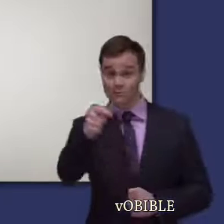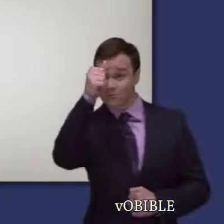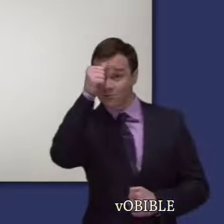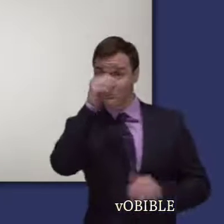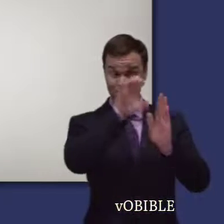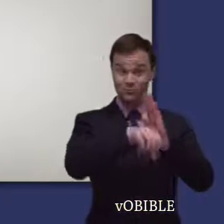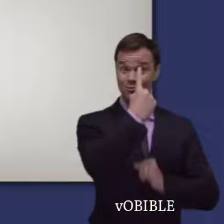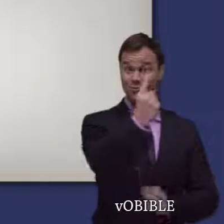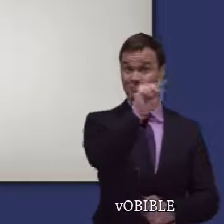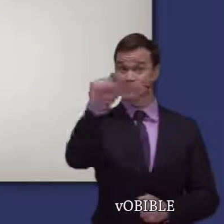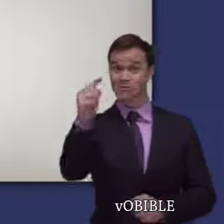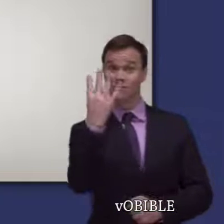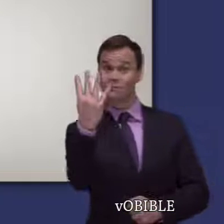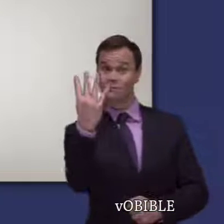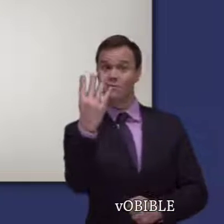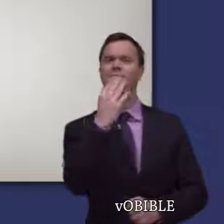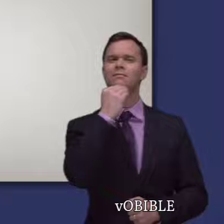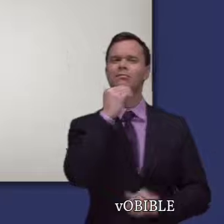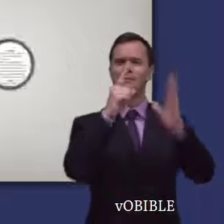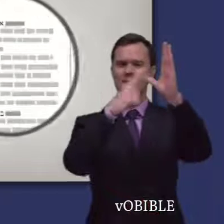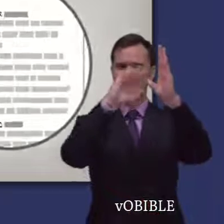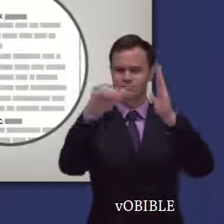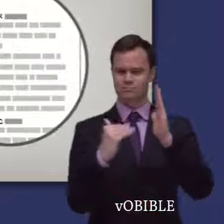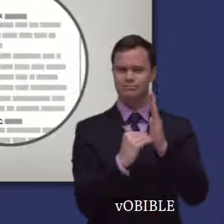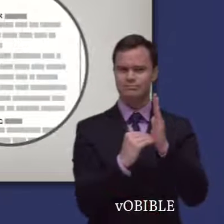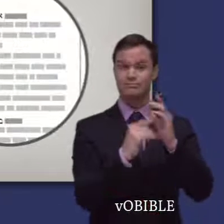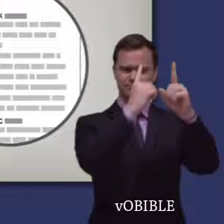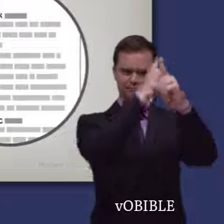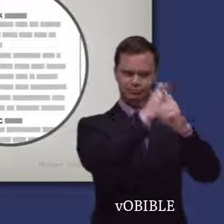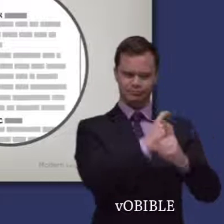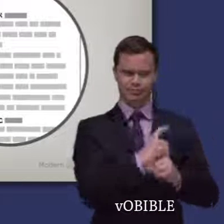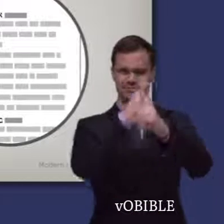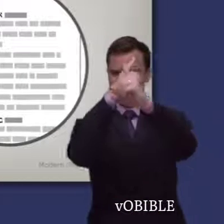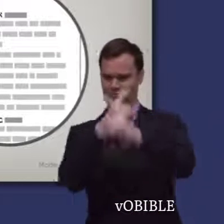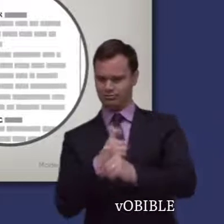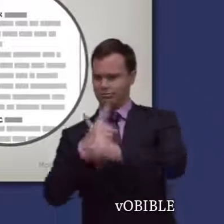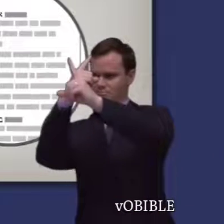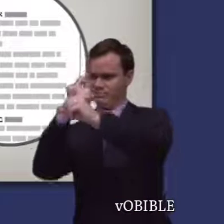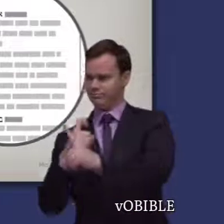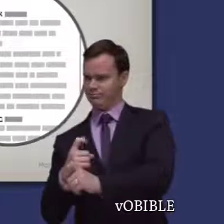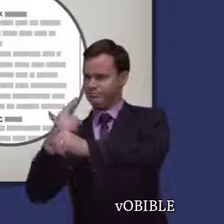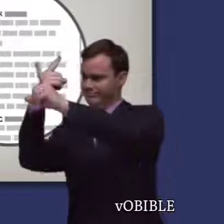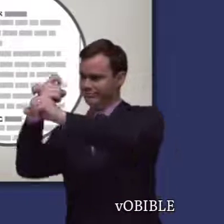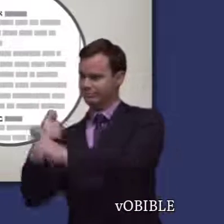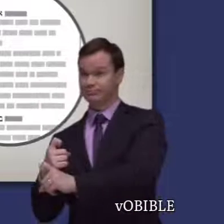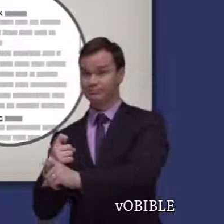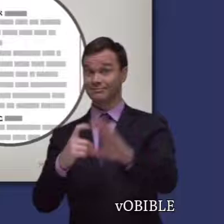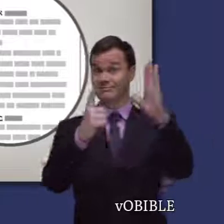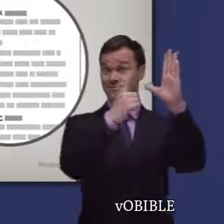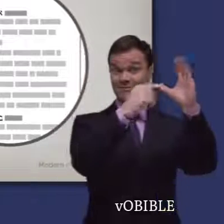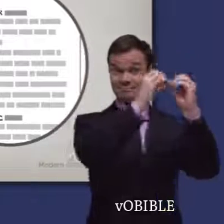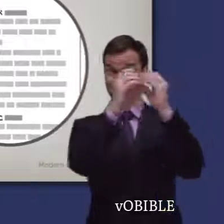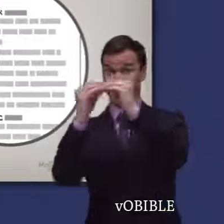Did you know? The first four chapters are acrostic poems. In each one, successive verses or groups